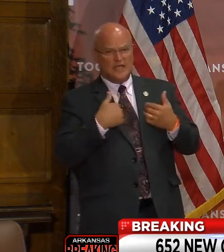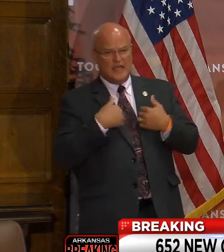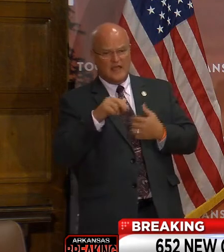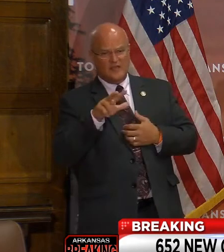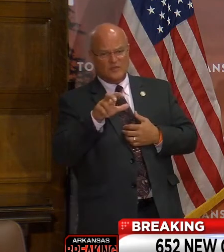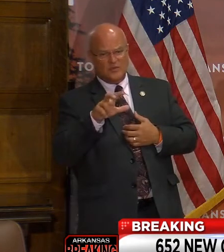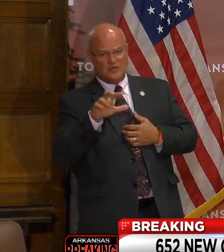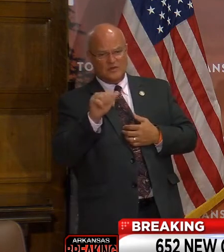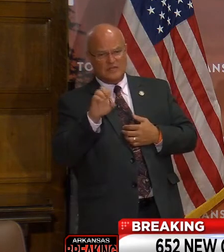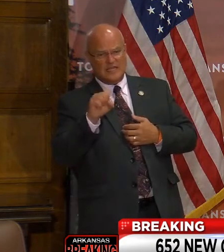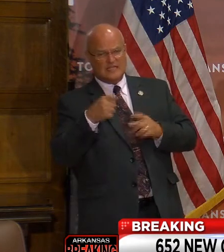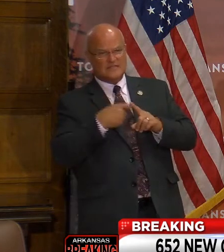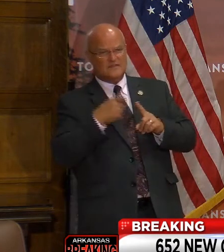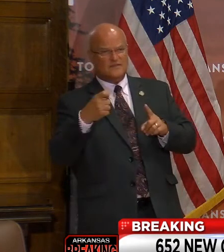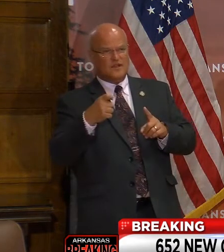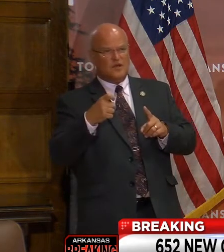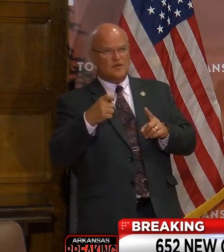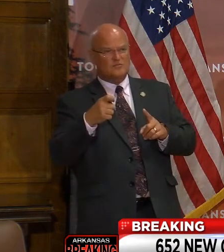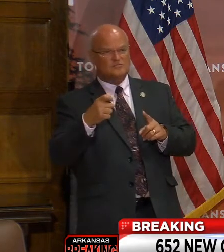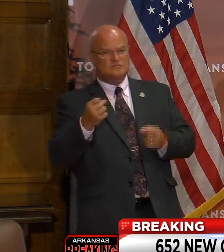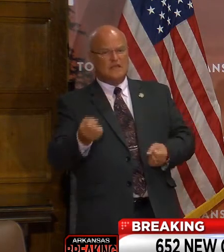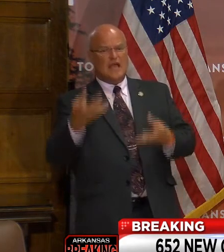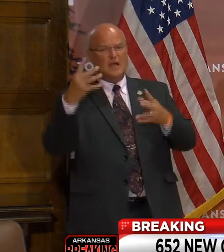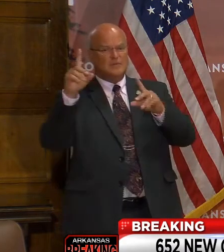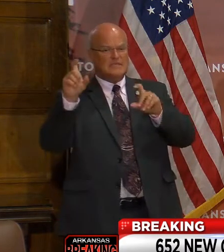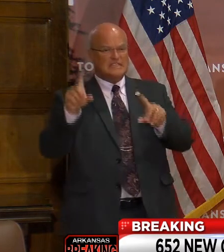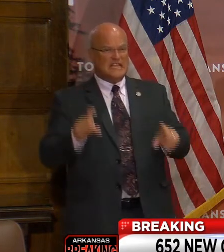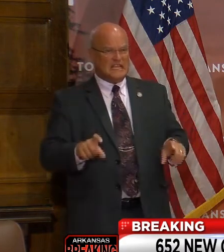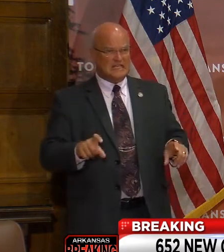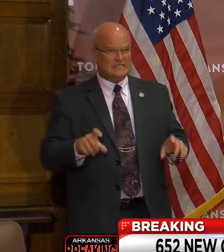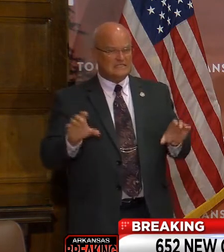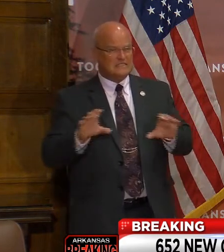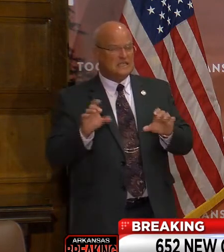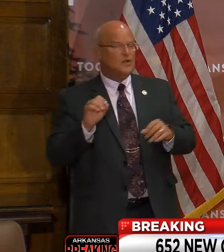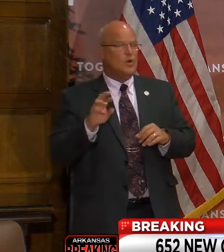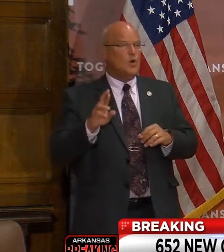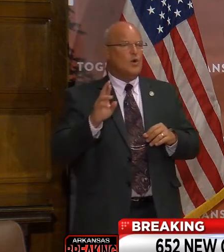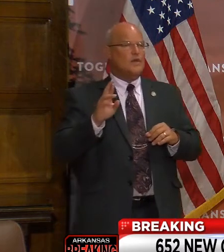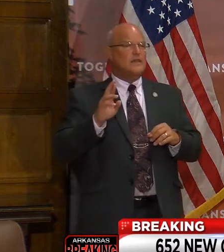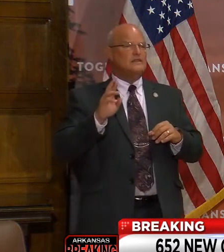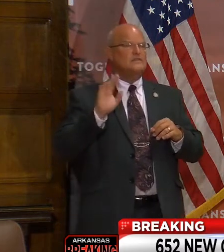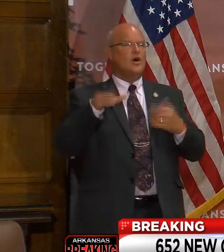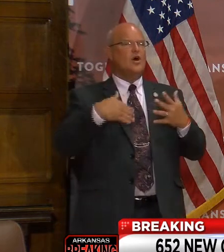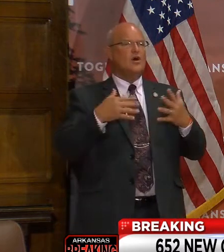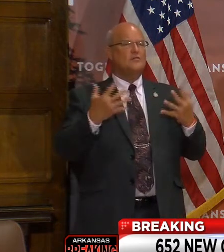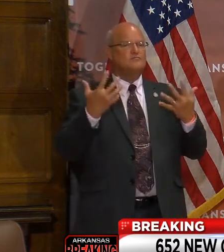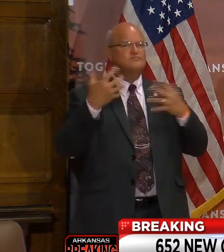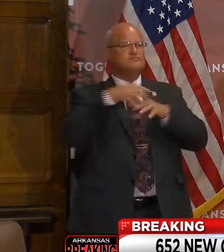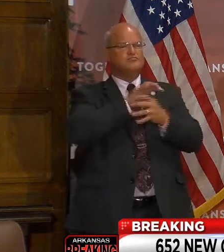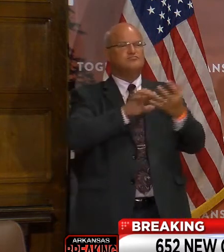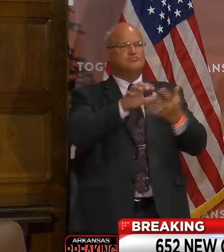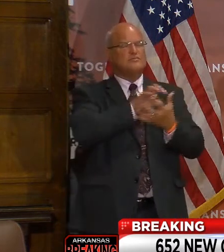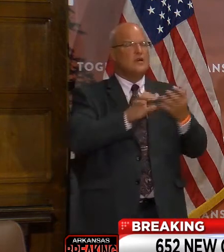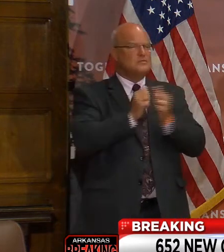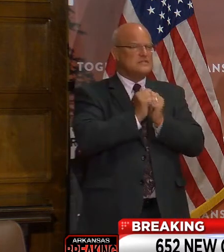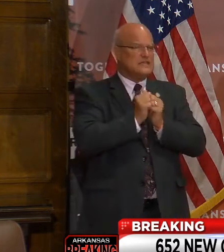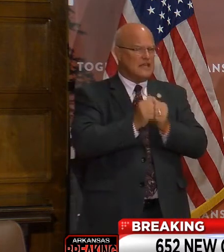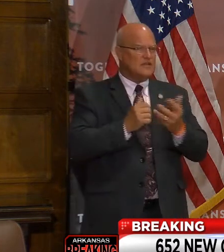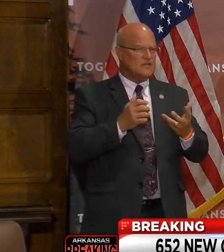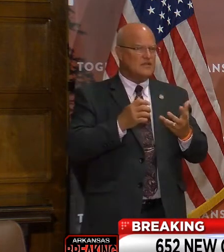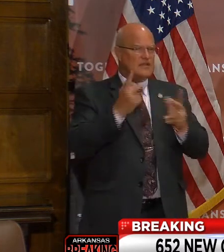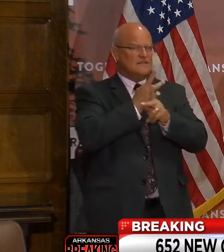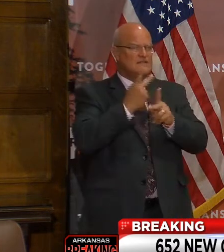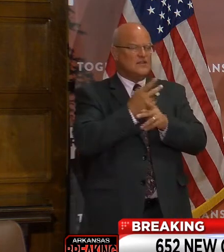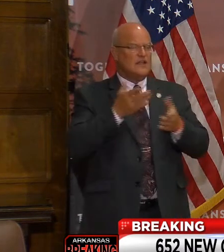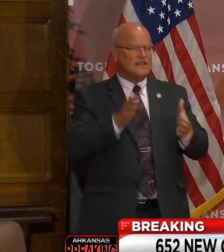300 cases from X amount of tests done, or are they kind of all jumbled in one and you kind of figured it